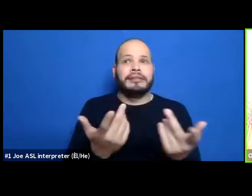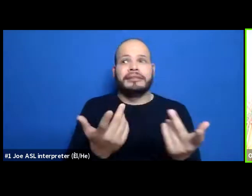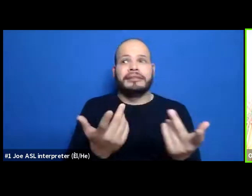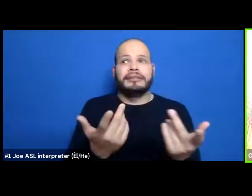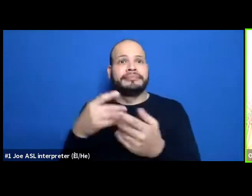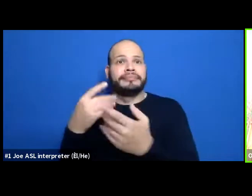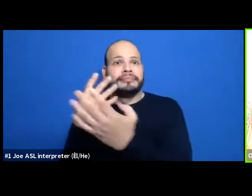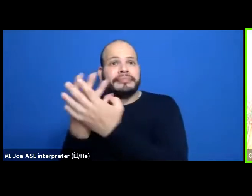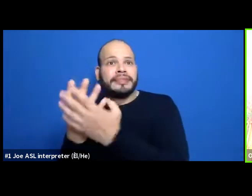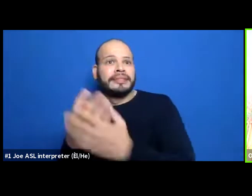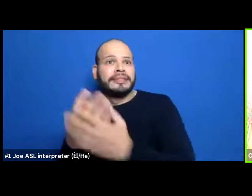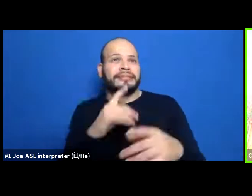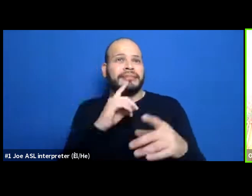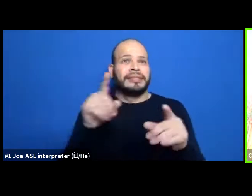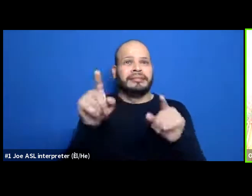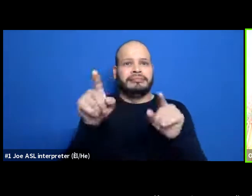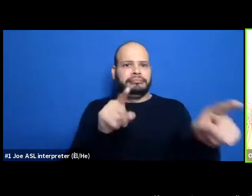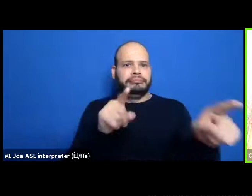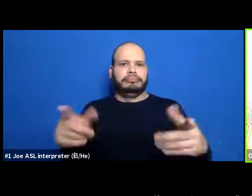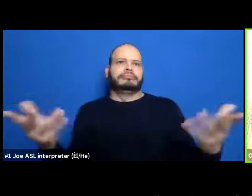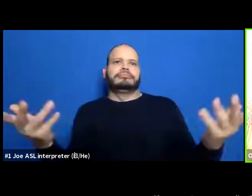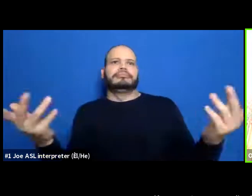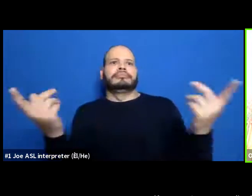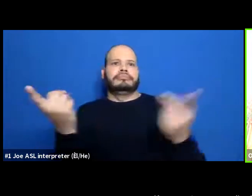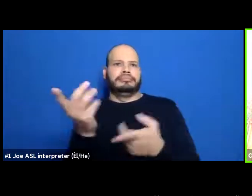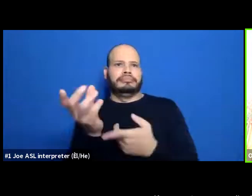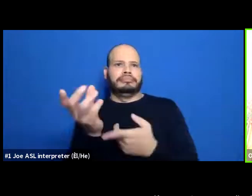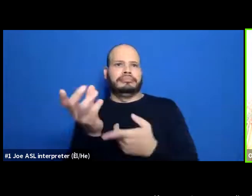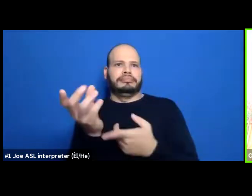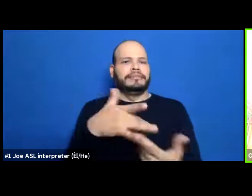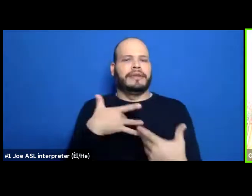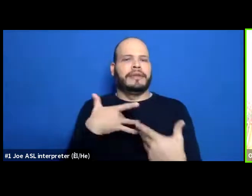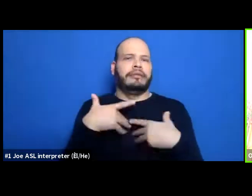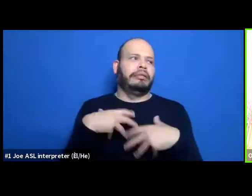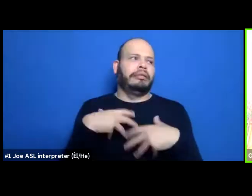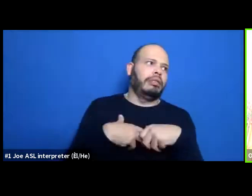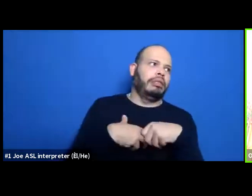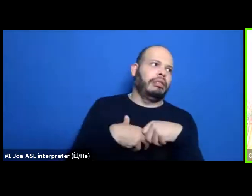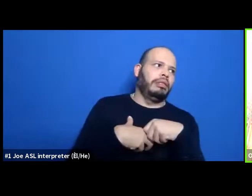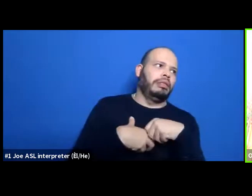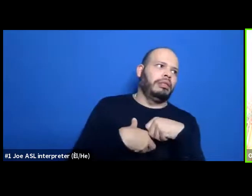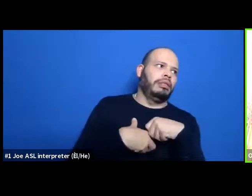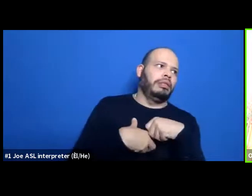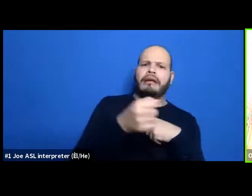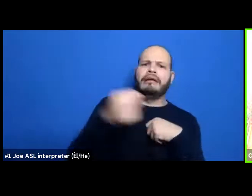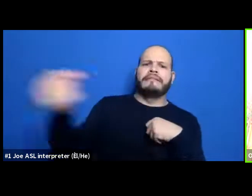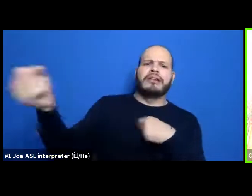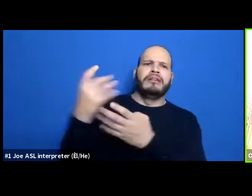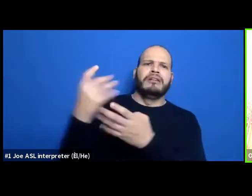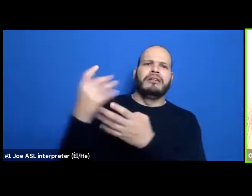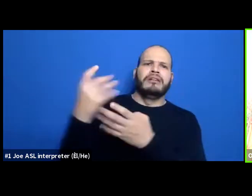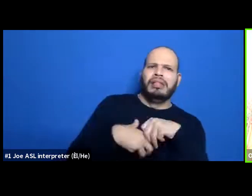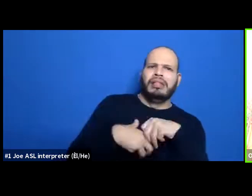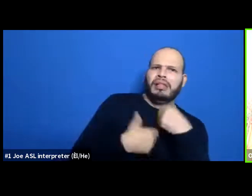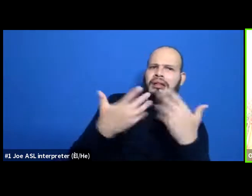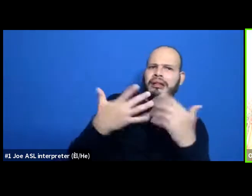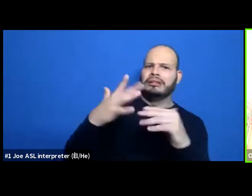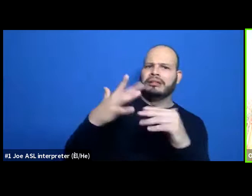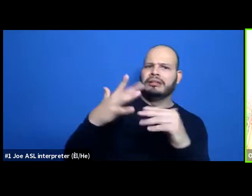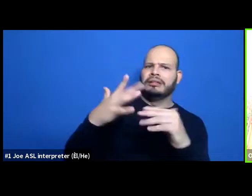importance of relationship. How do we build and restore relationships so that we can build movements that don't